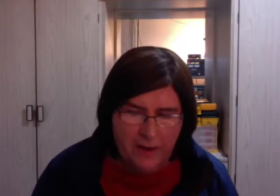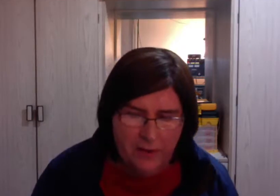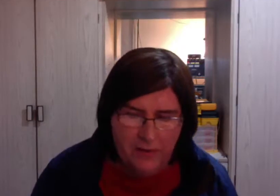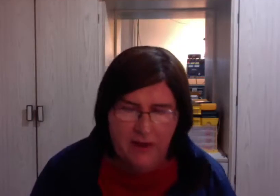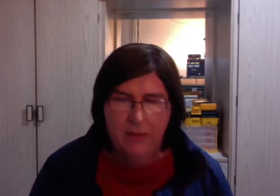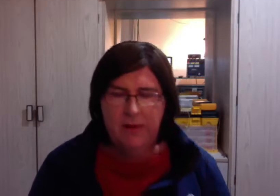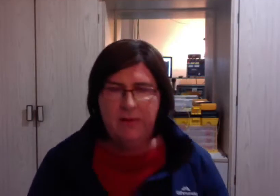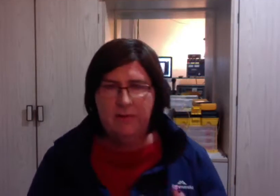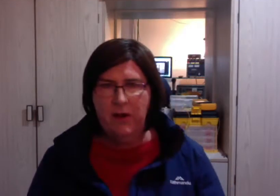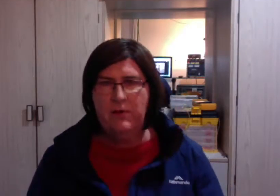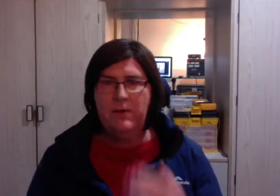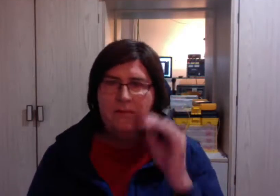on the availability of firewood.